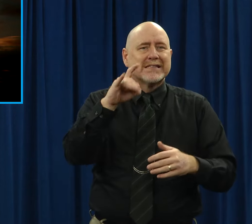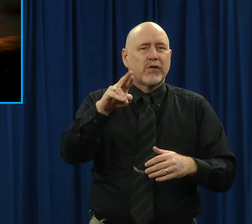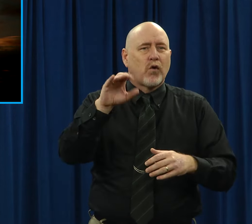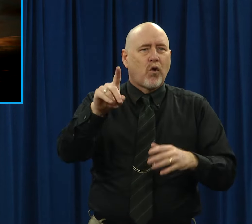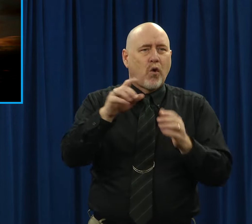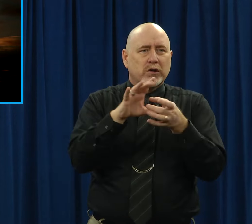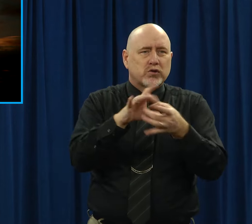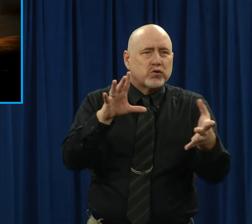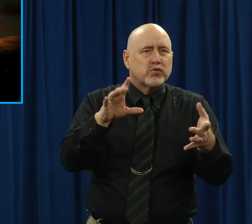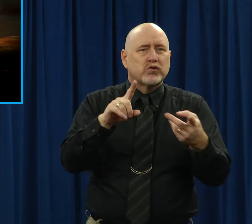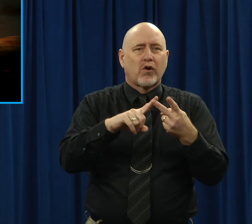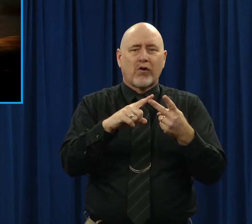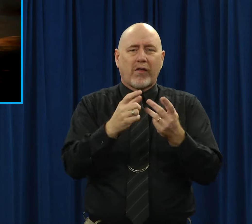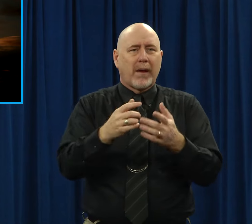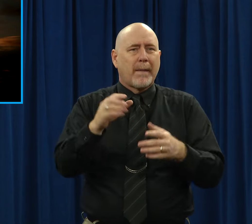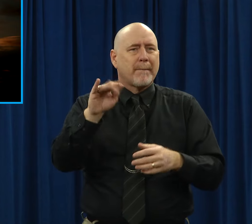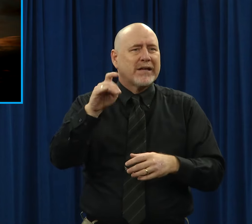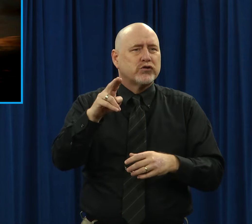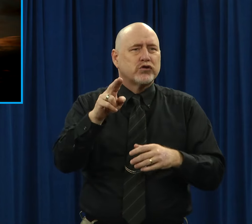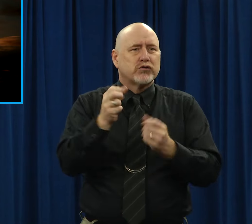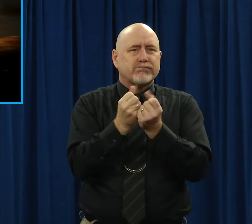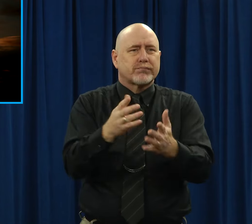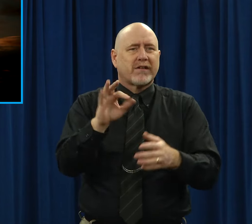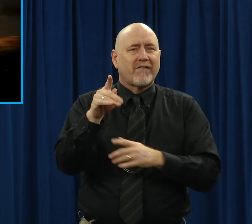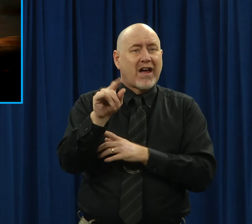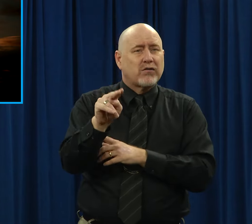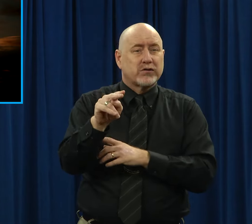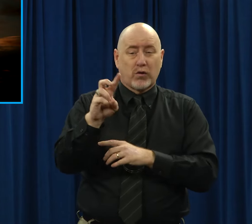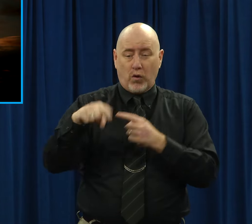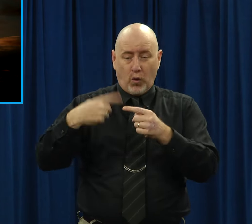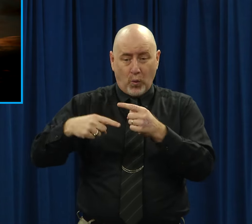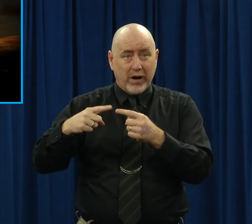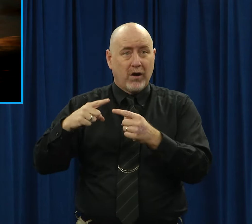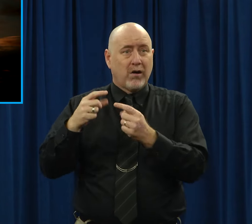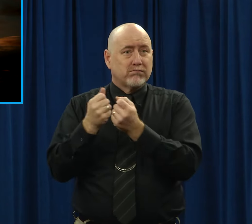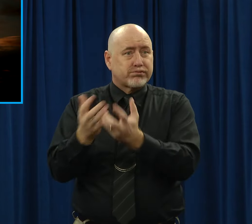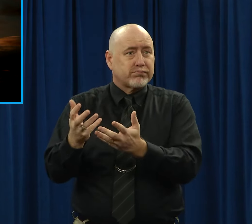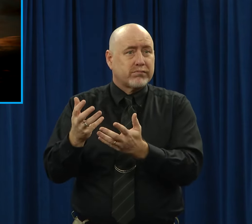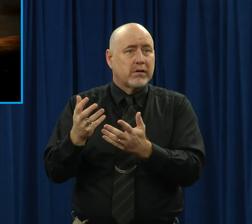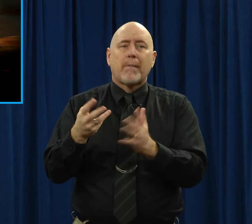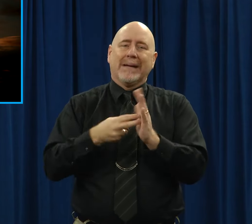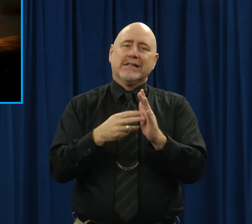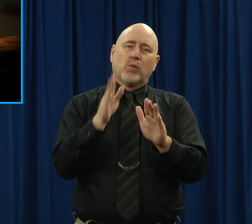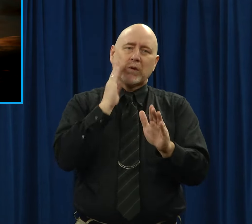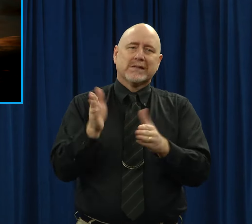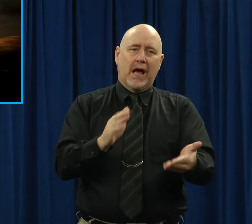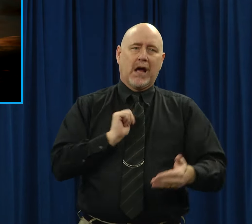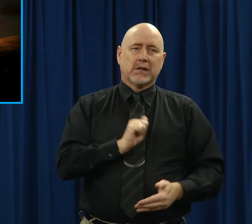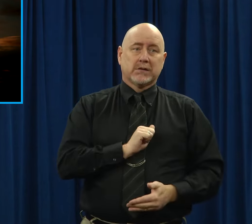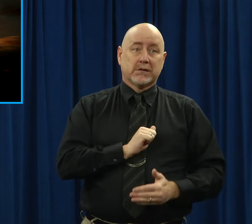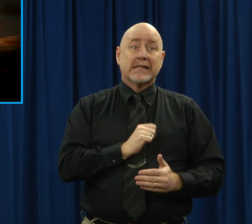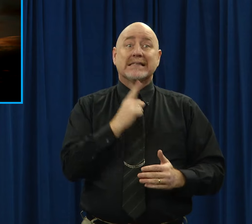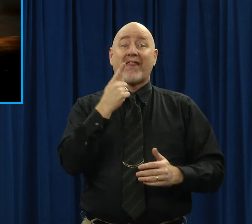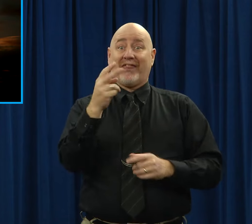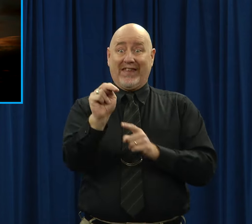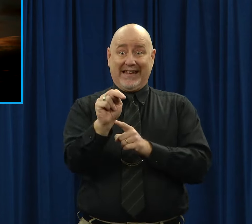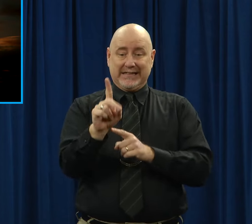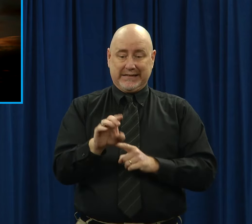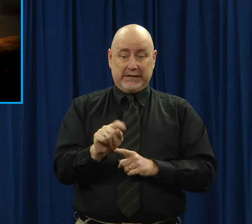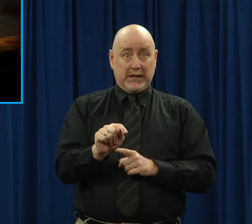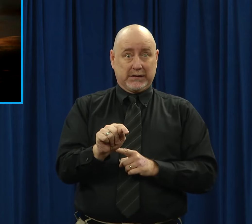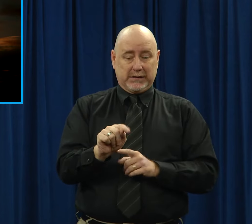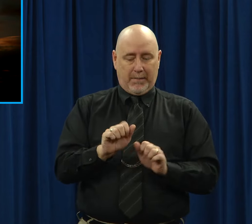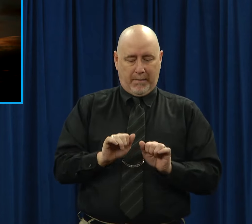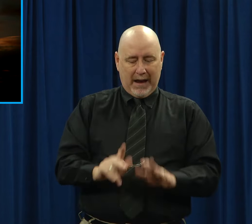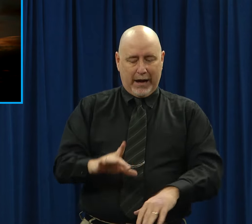the pitcher is shattered at the fountain, or the wheel broken at the well. That is, you're going to die. Now listen, he says,